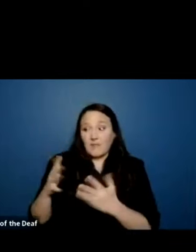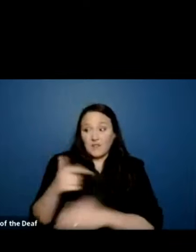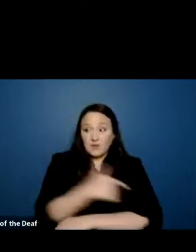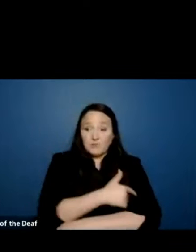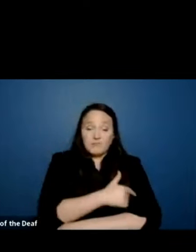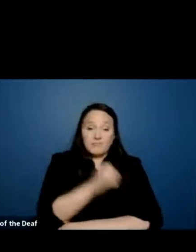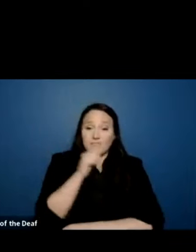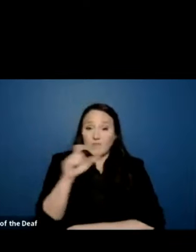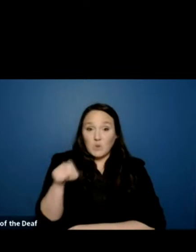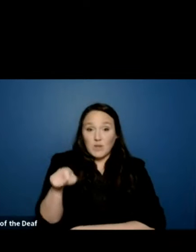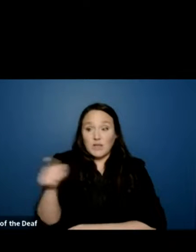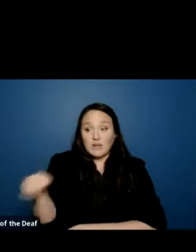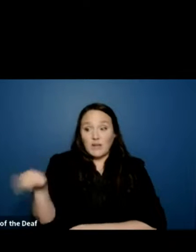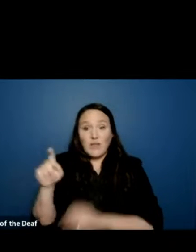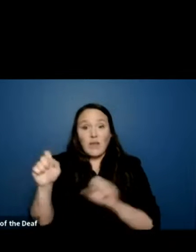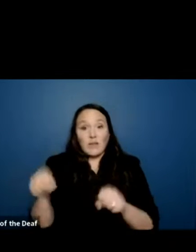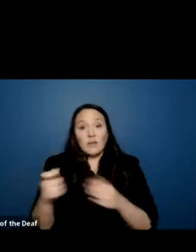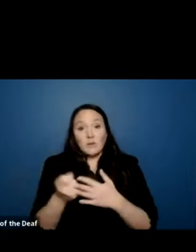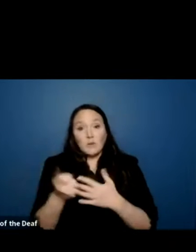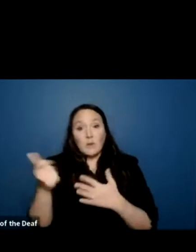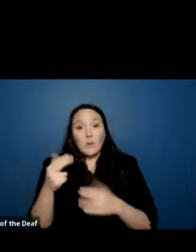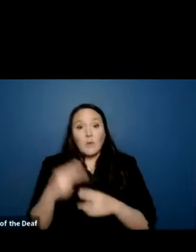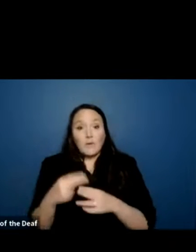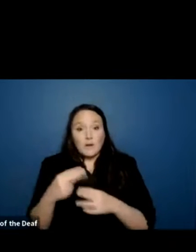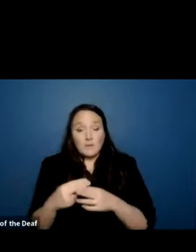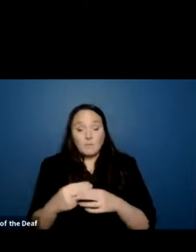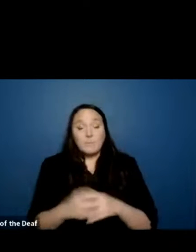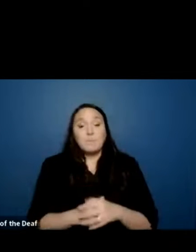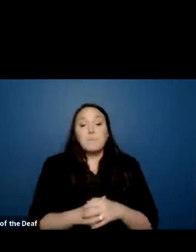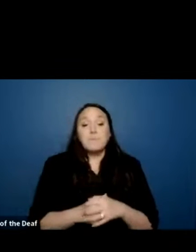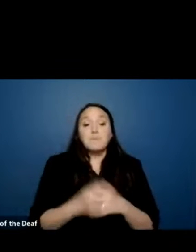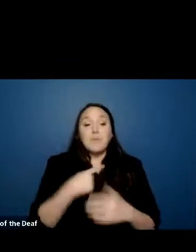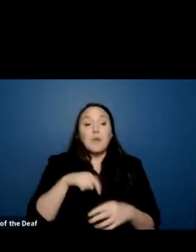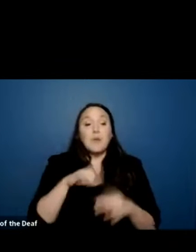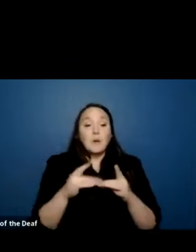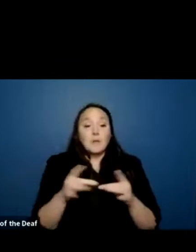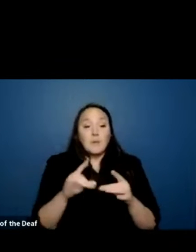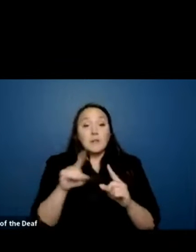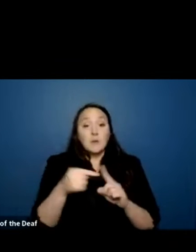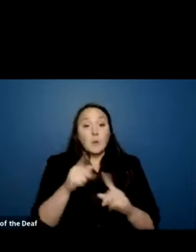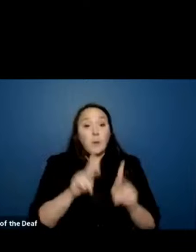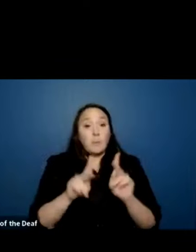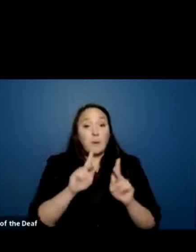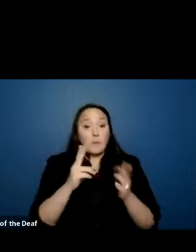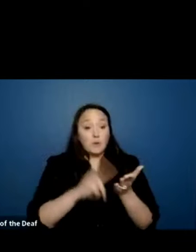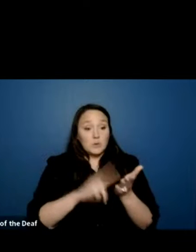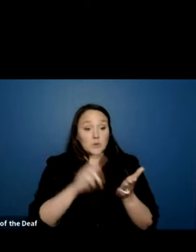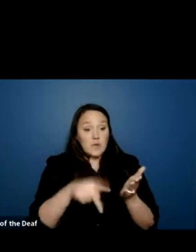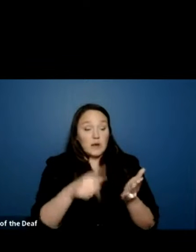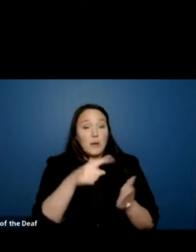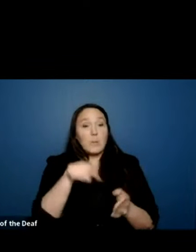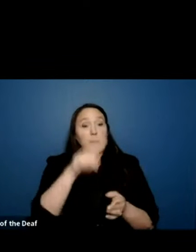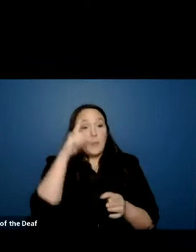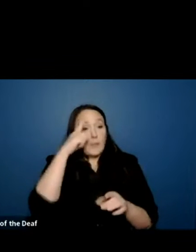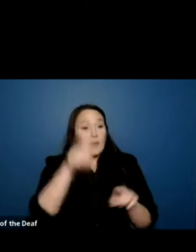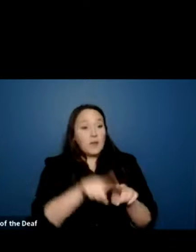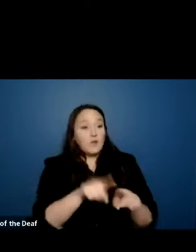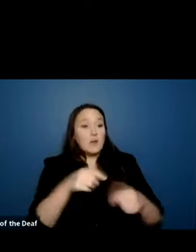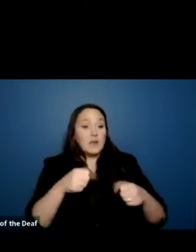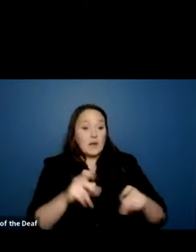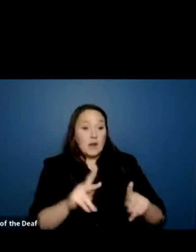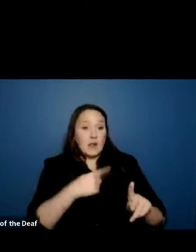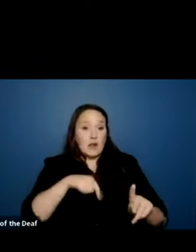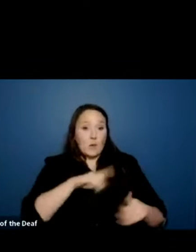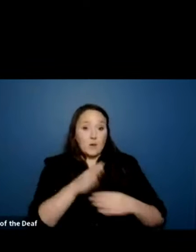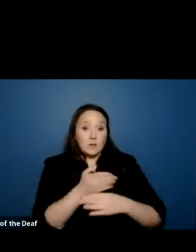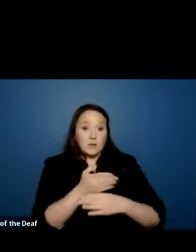well, so they can remove you. As we have mentioned, when folks sign up for our wait list, they are agreeing to allow us to share information